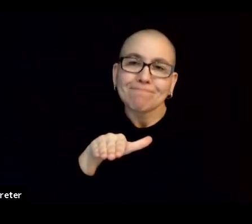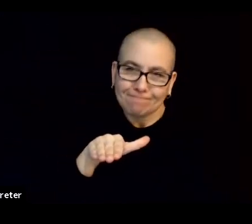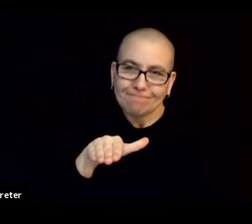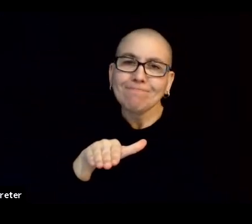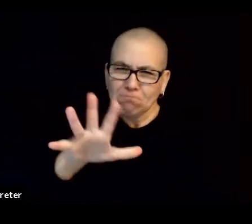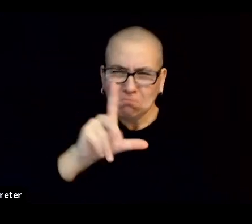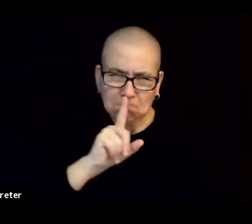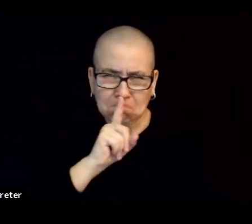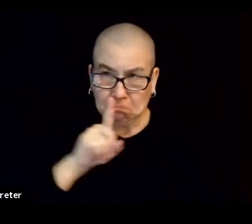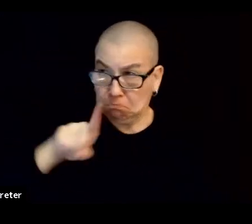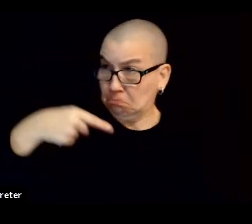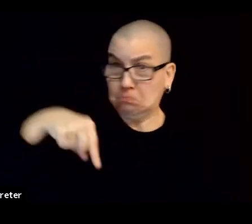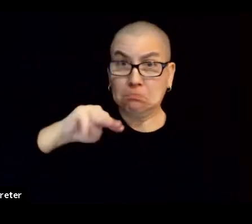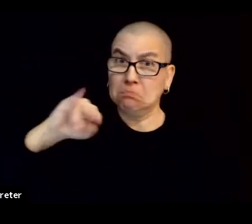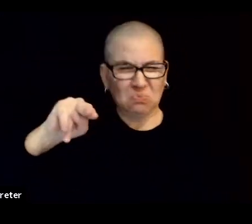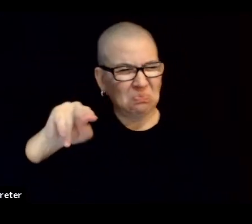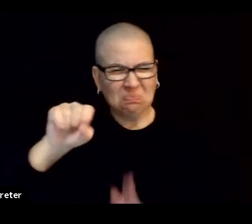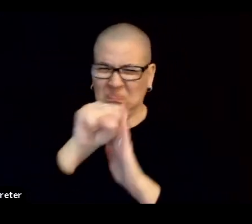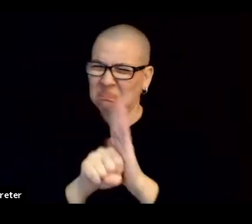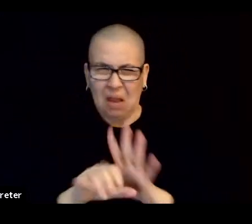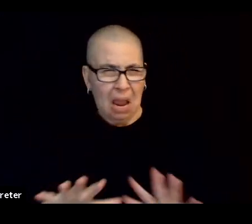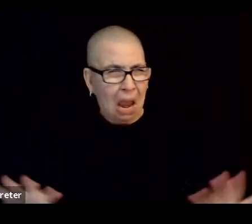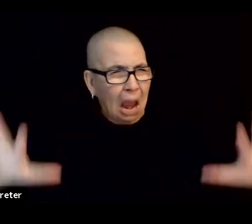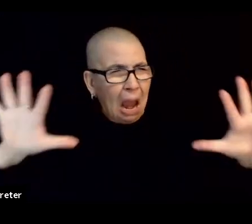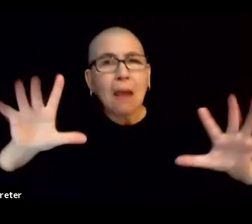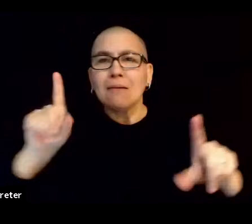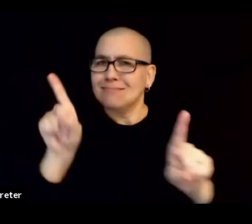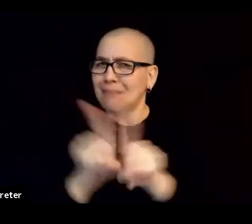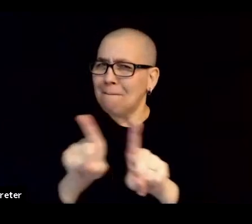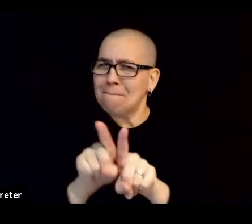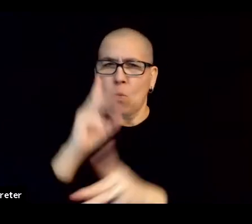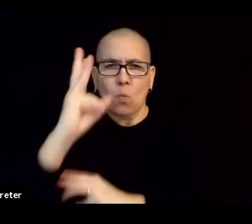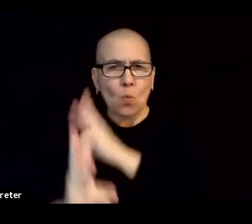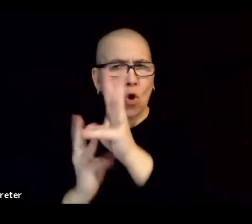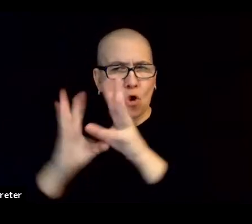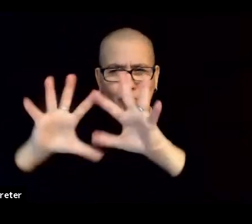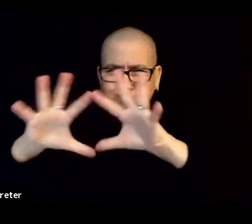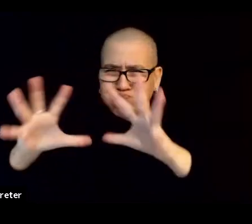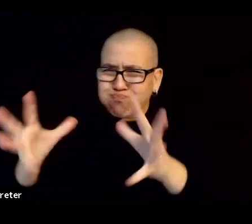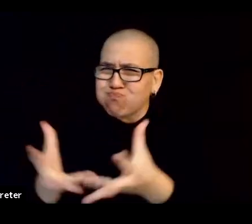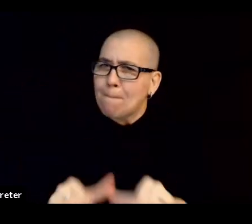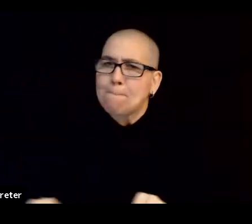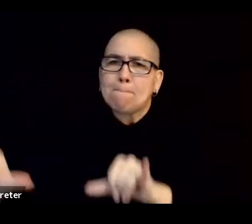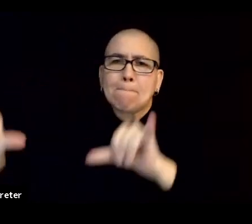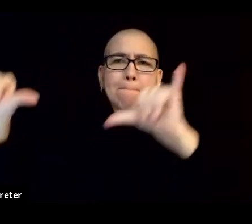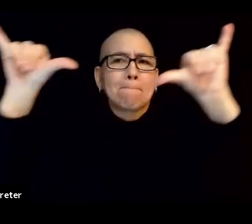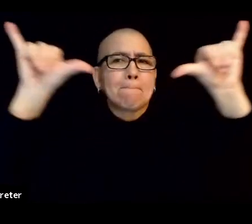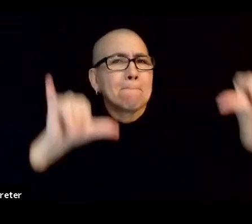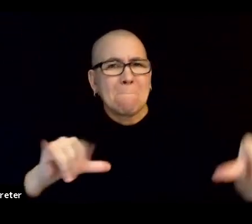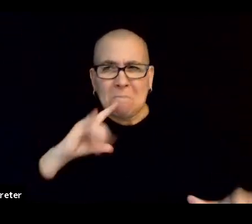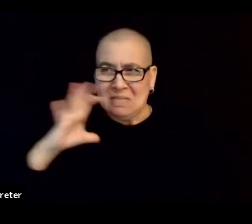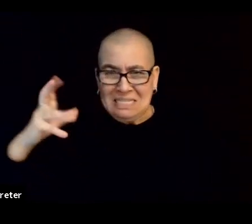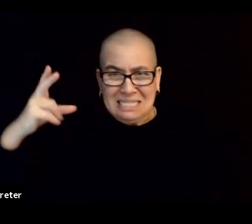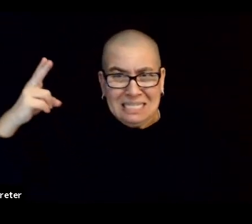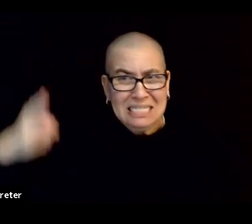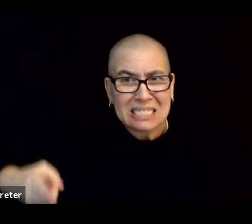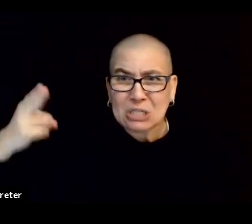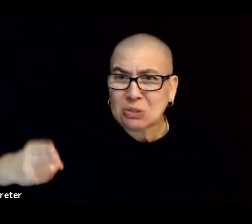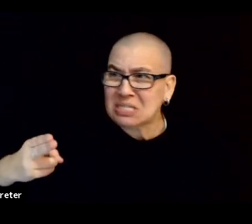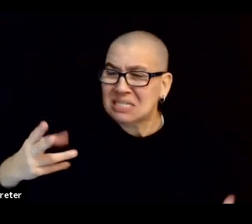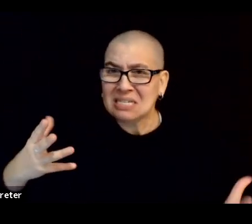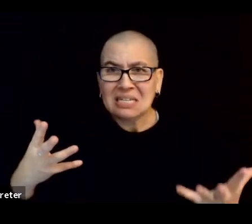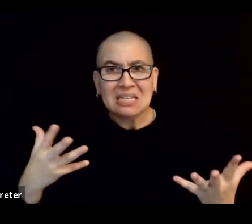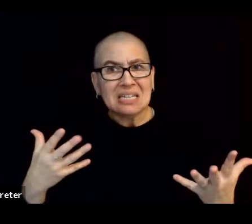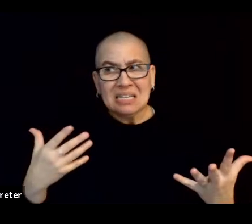for COVID-19 is the biggest of its kind in history. And it involves a lot of different partners, each of whom has a